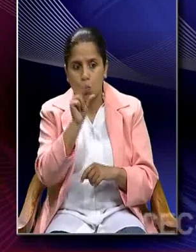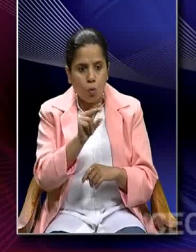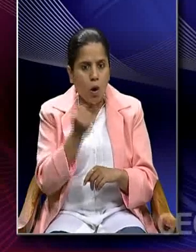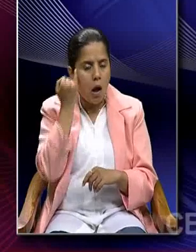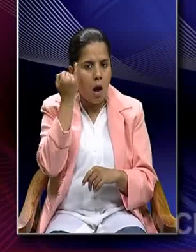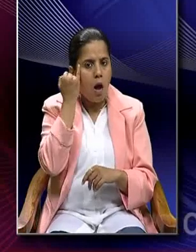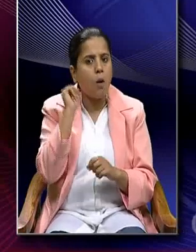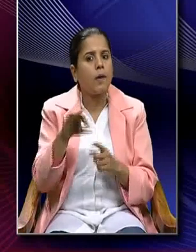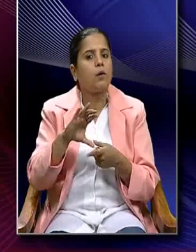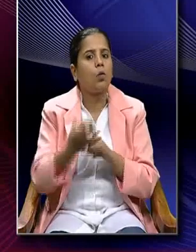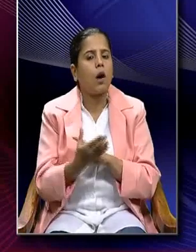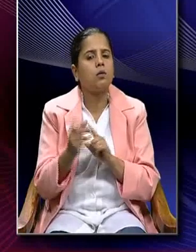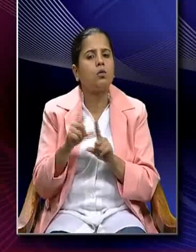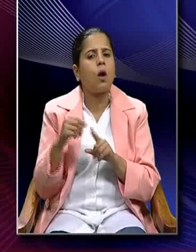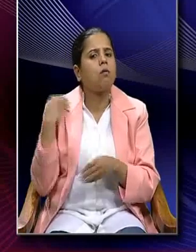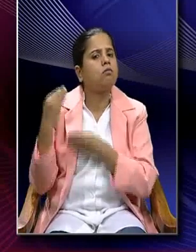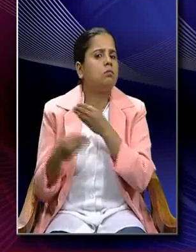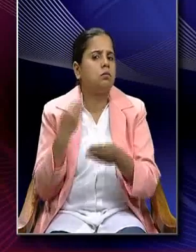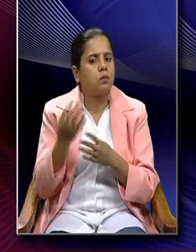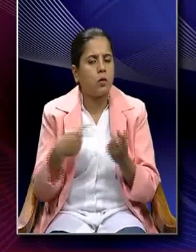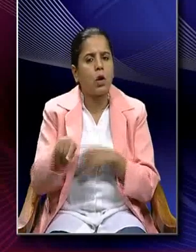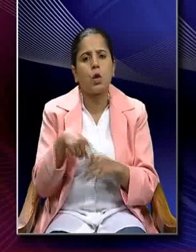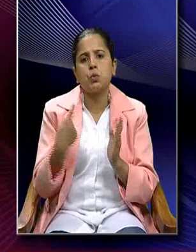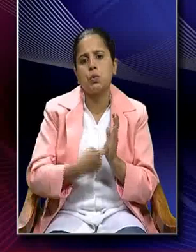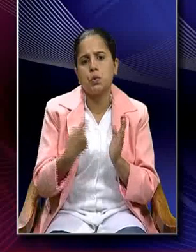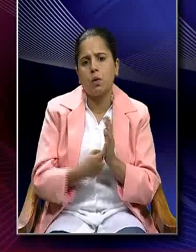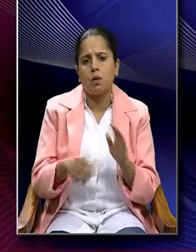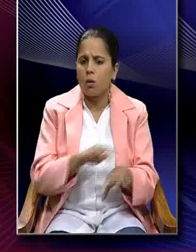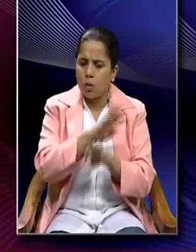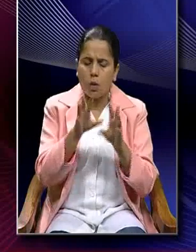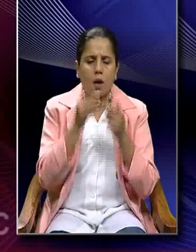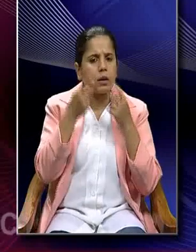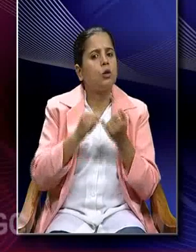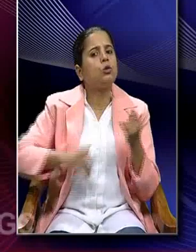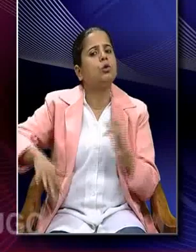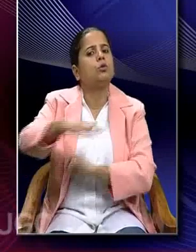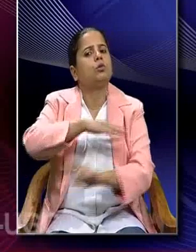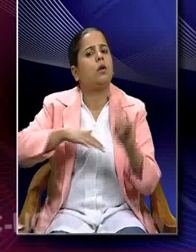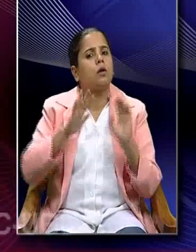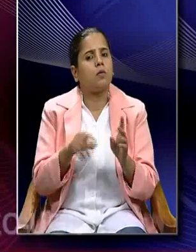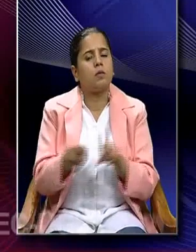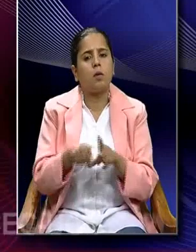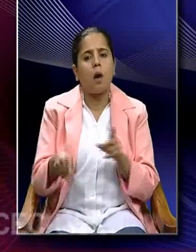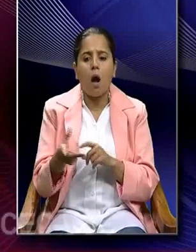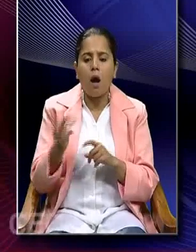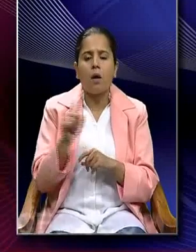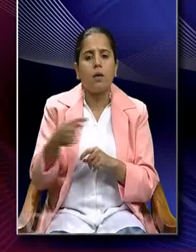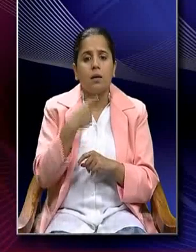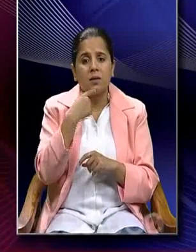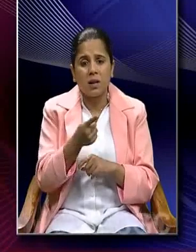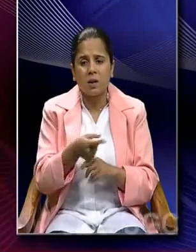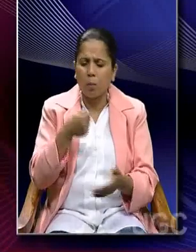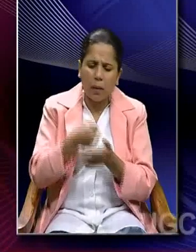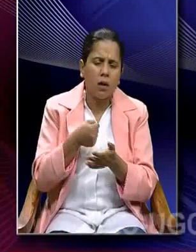ideas, cultural practices, norms, all of them in a society also reaffirm the